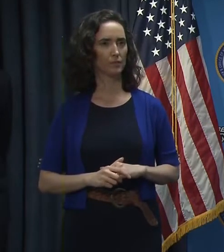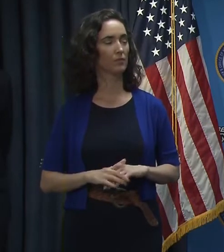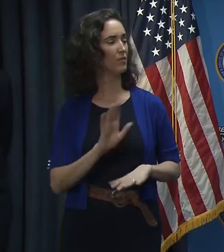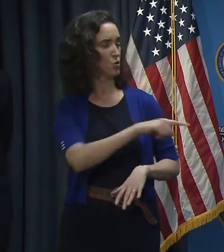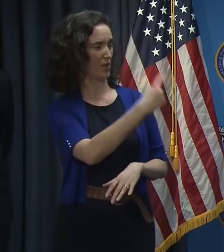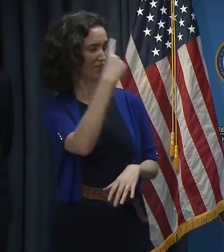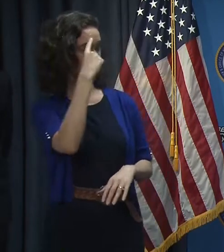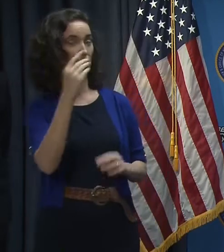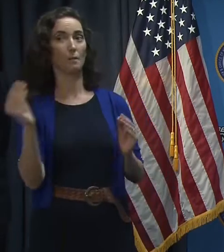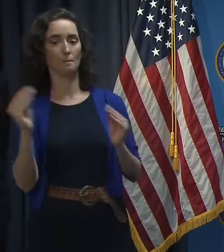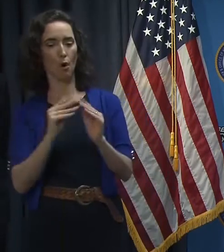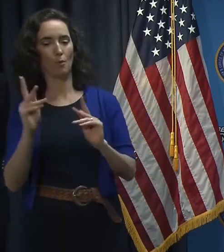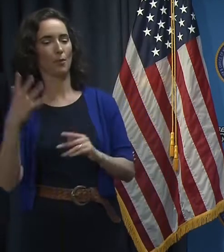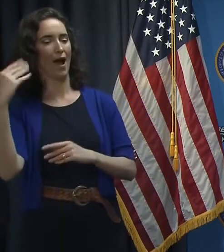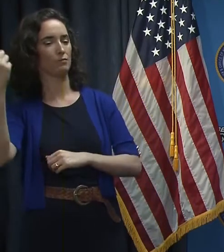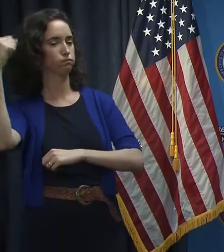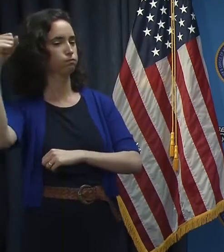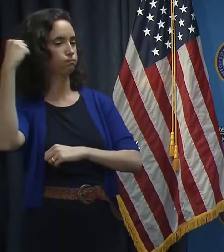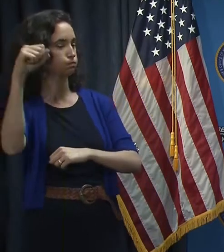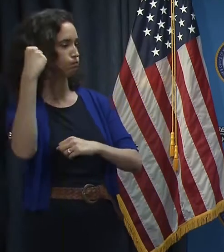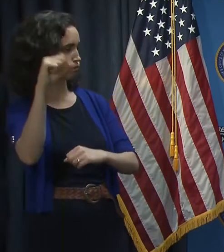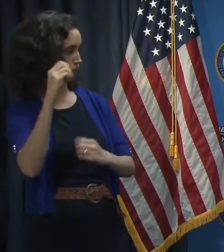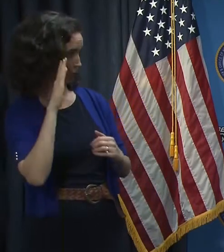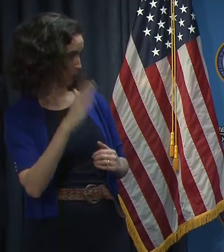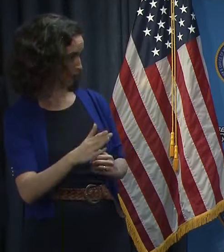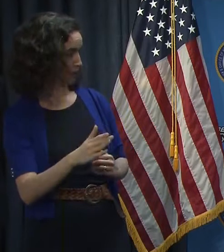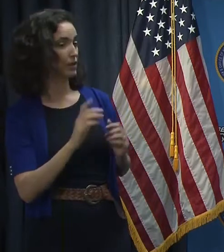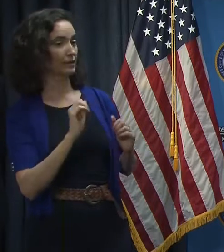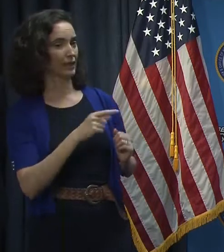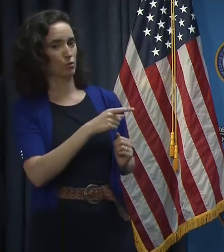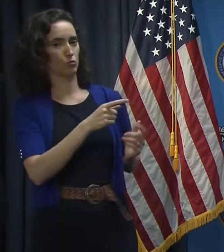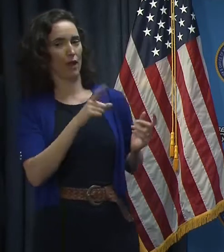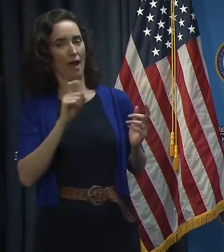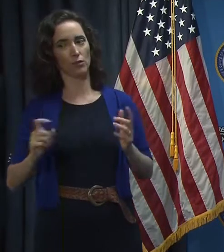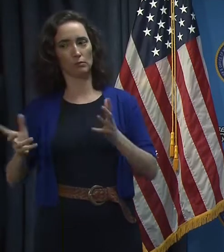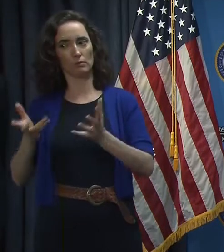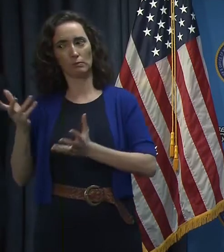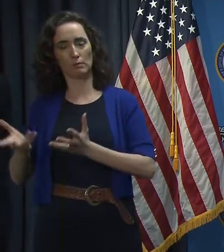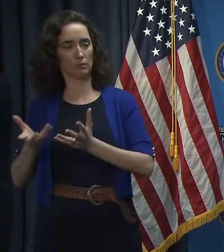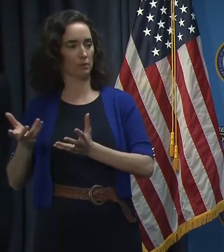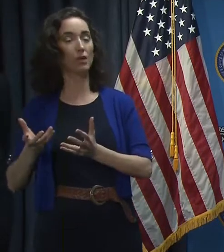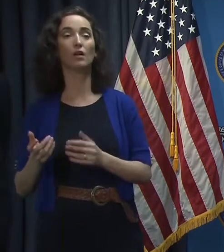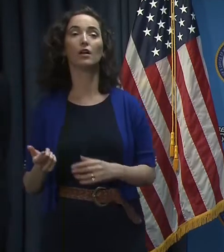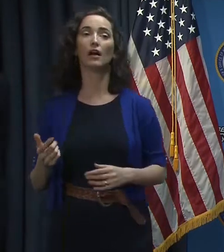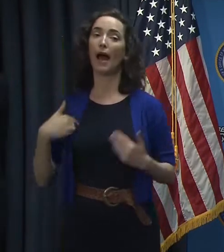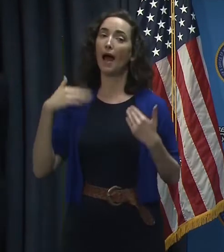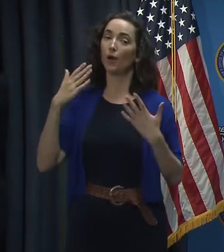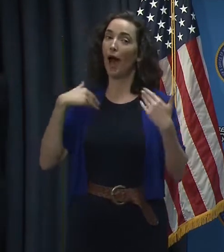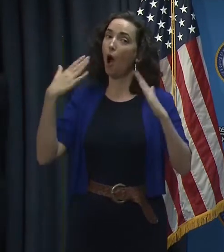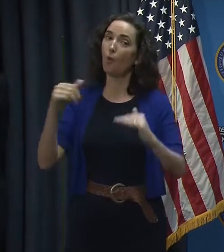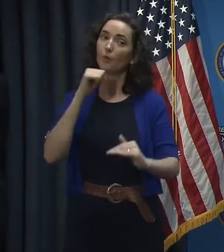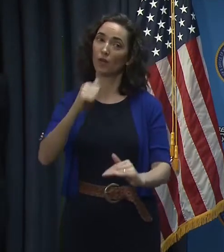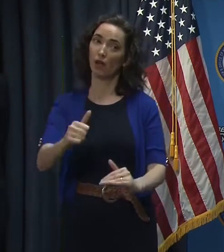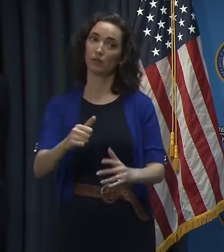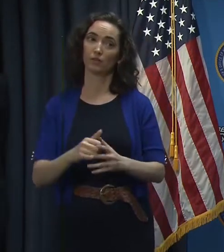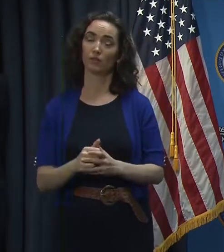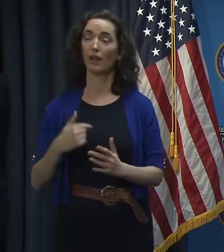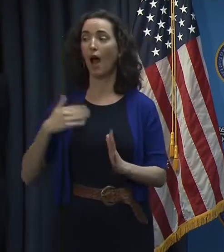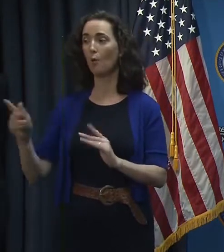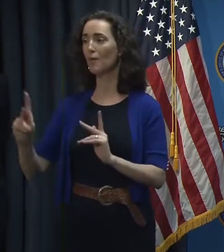in many different places where you'd have to bring resources to? I don't know. I hope not. I